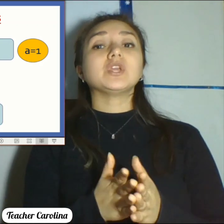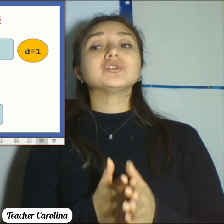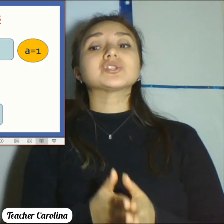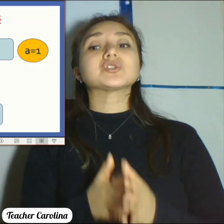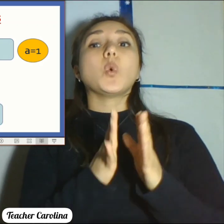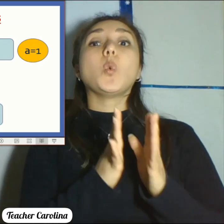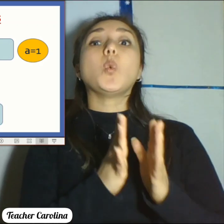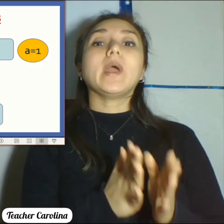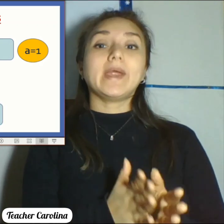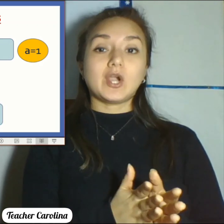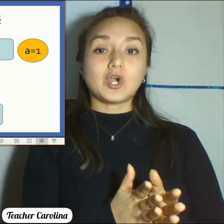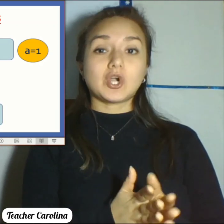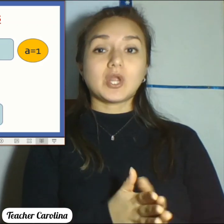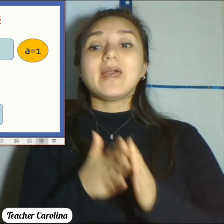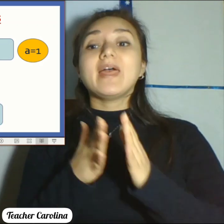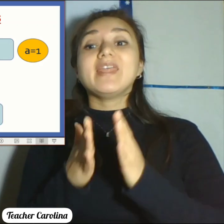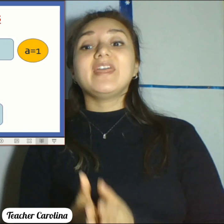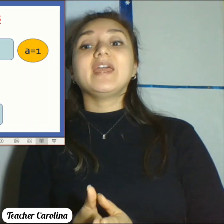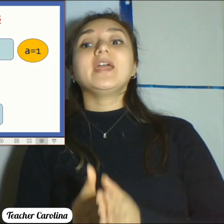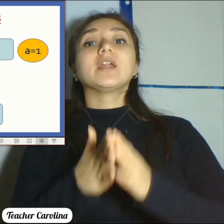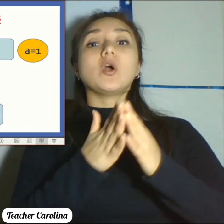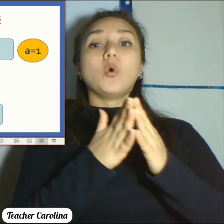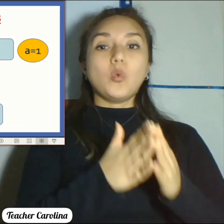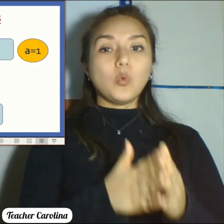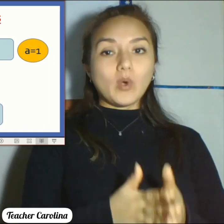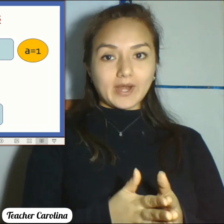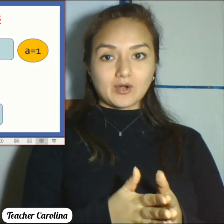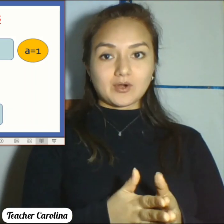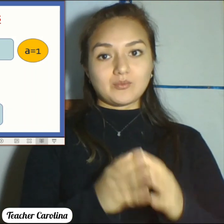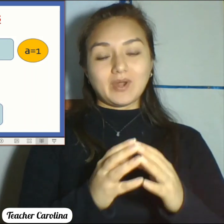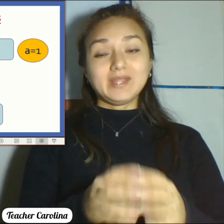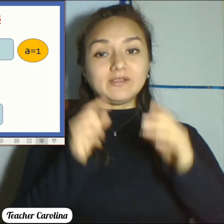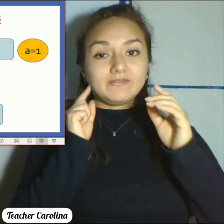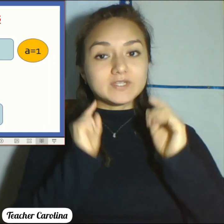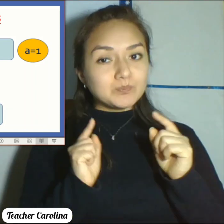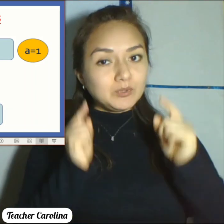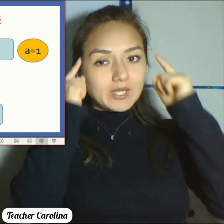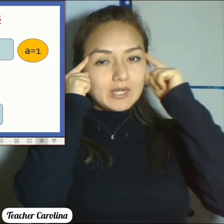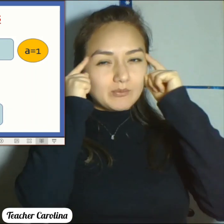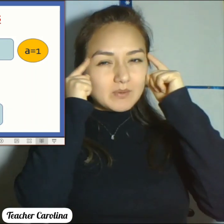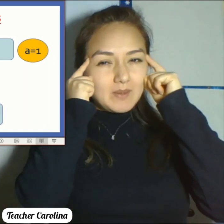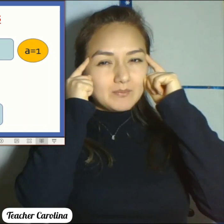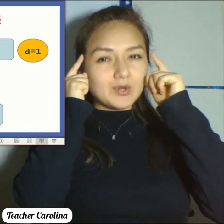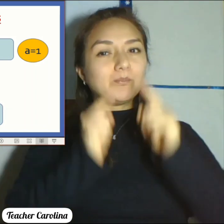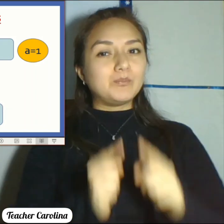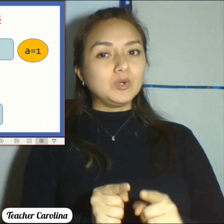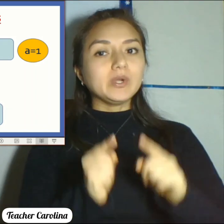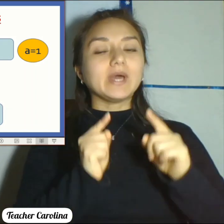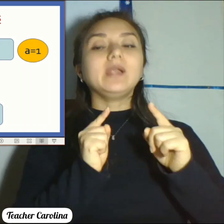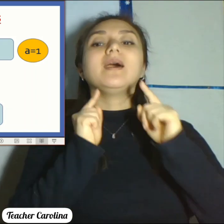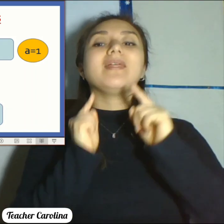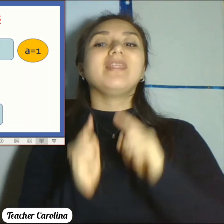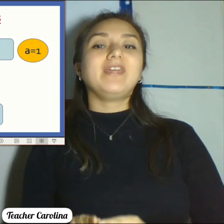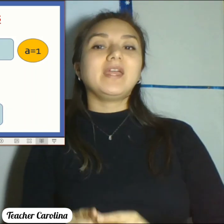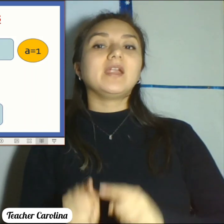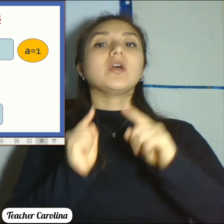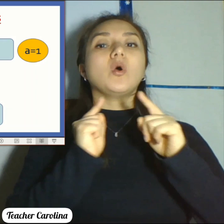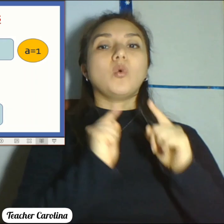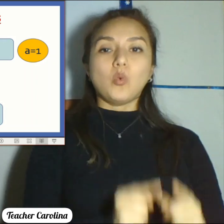use were. There were, right? If it's plural, remember, plural, there